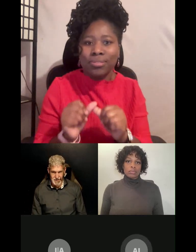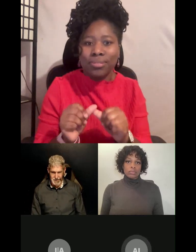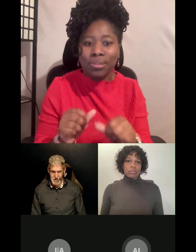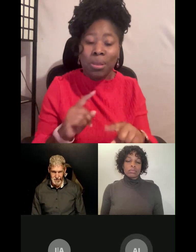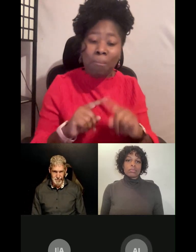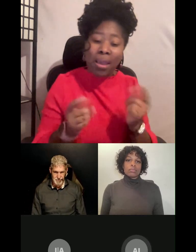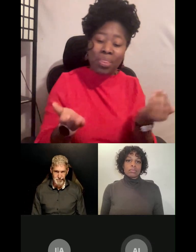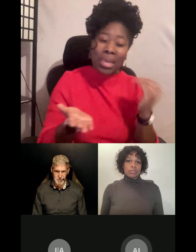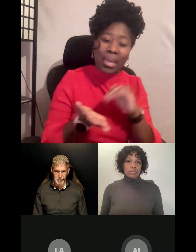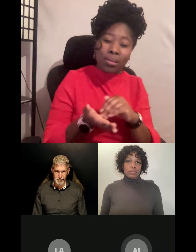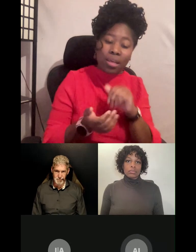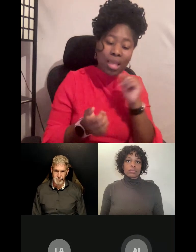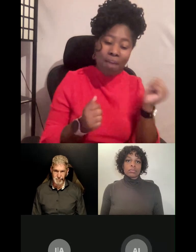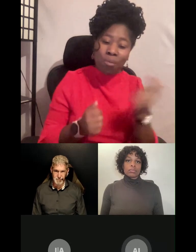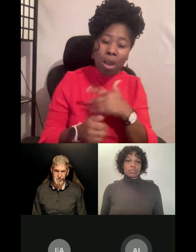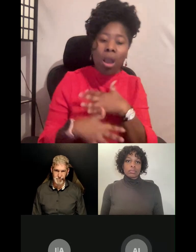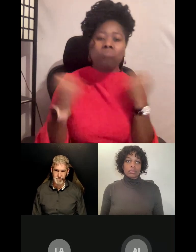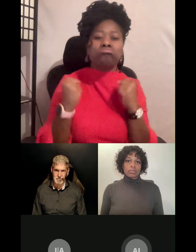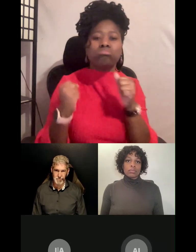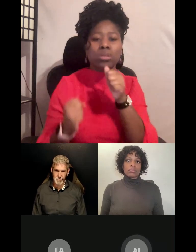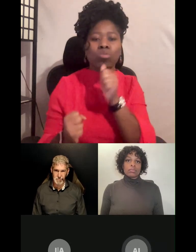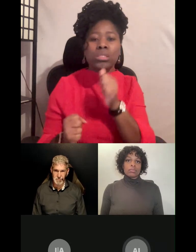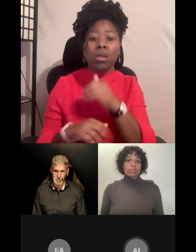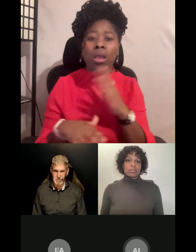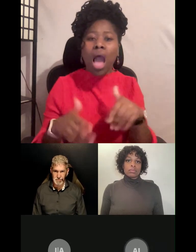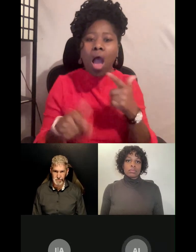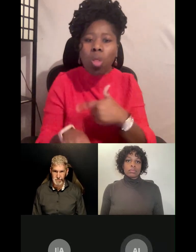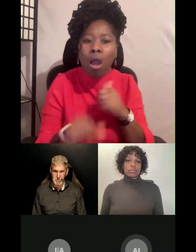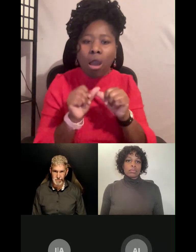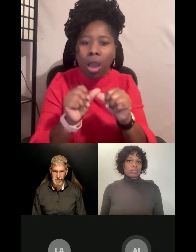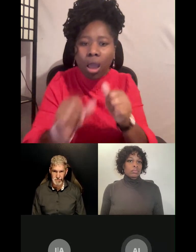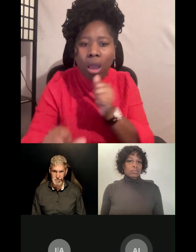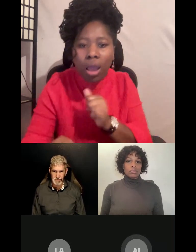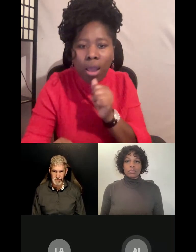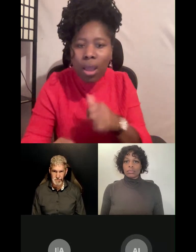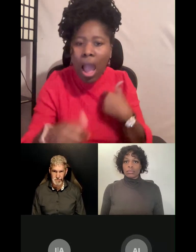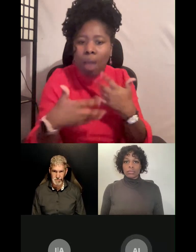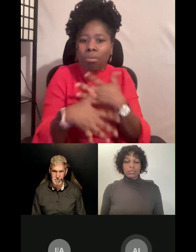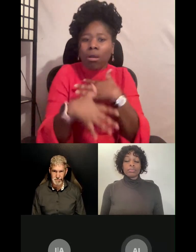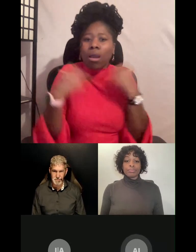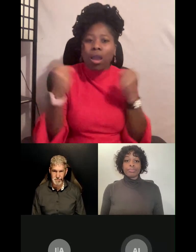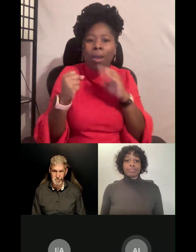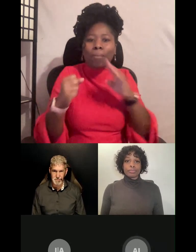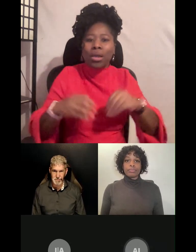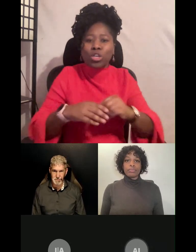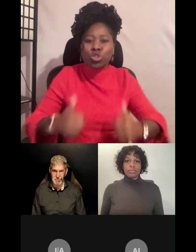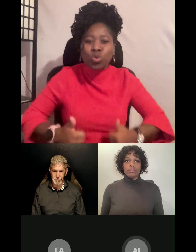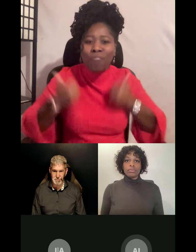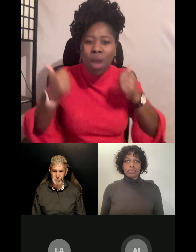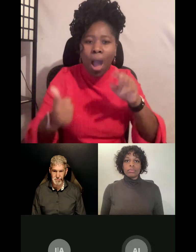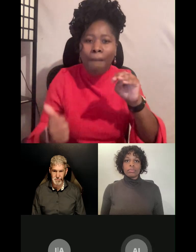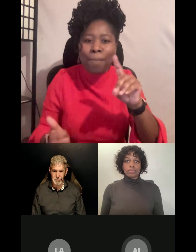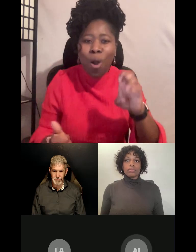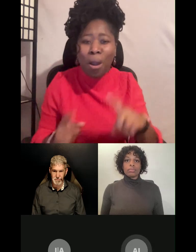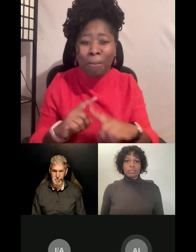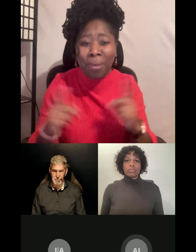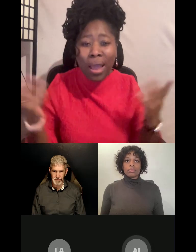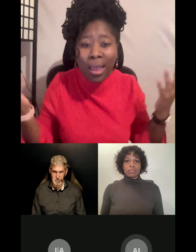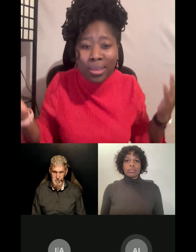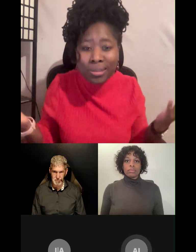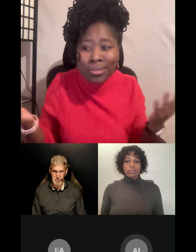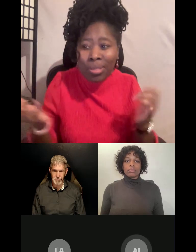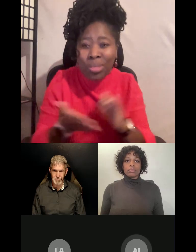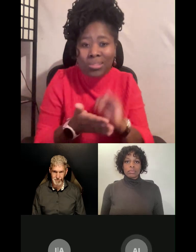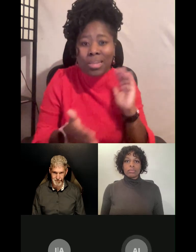forget all the work that we put in, and we're born to survive and we can get through and we're resilient. You